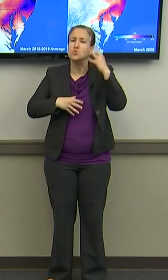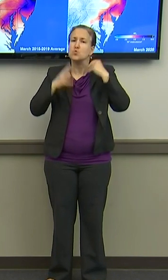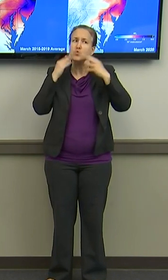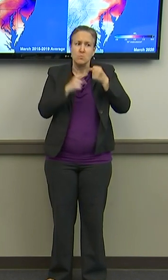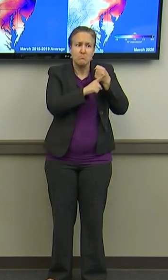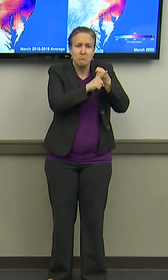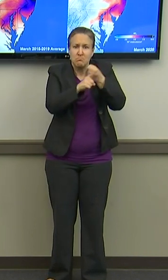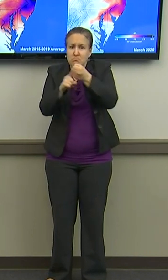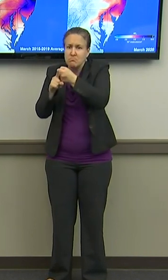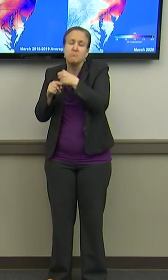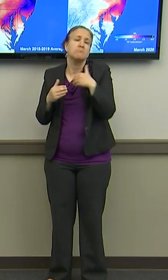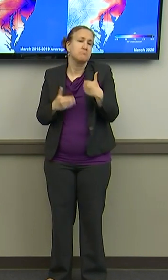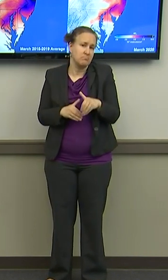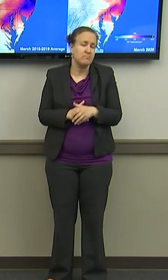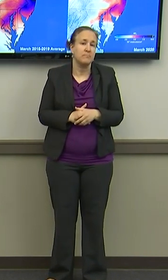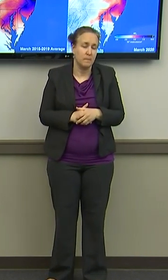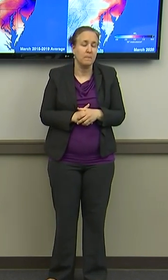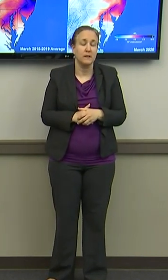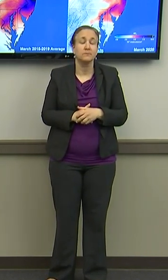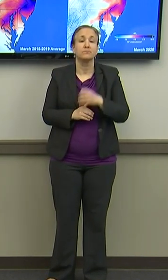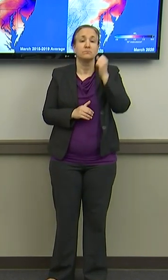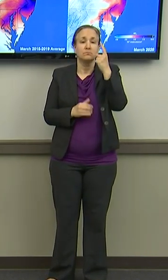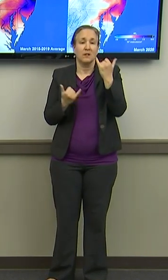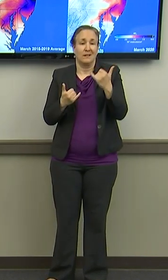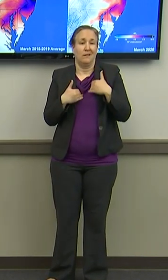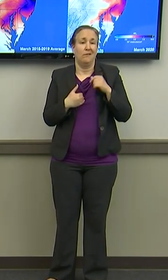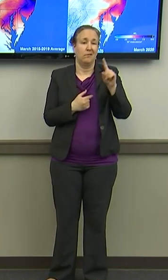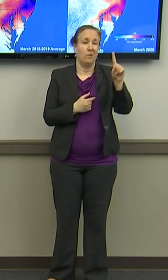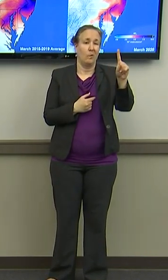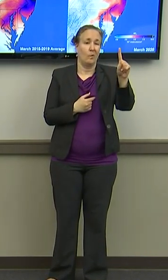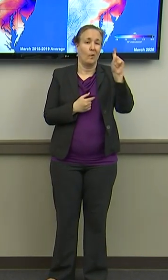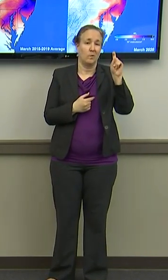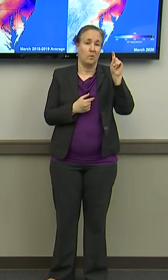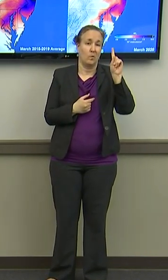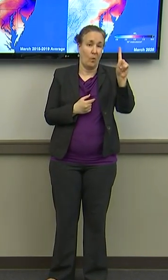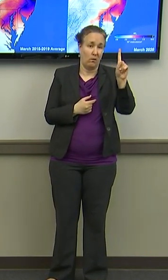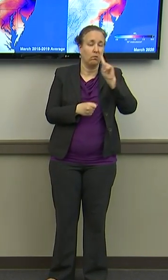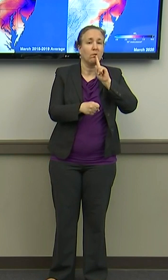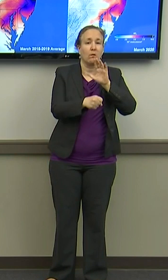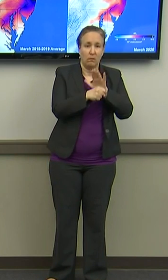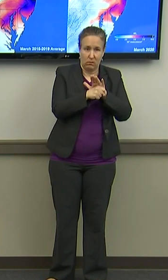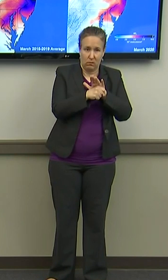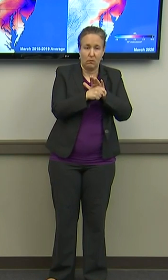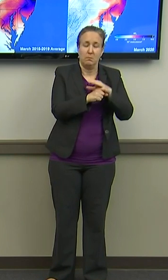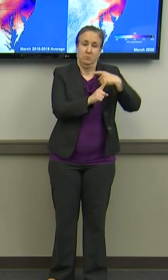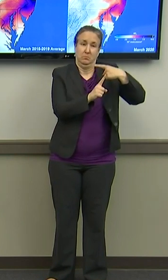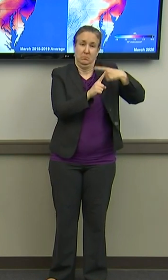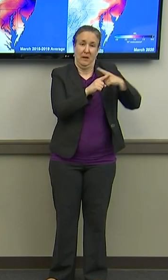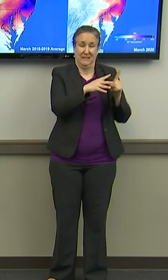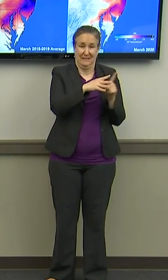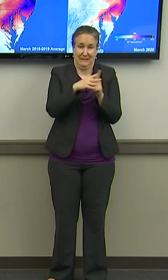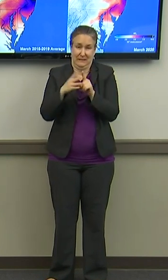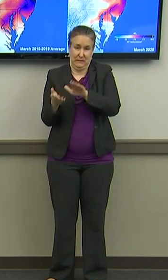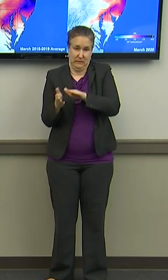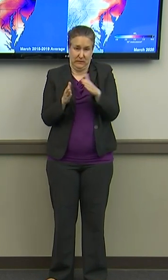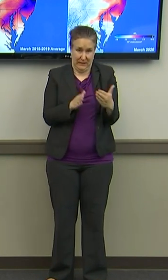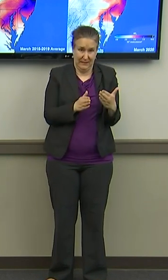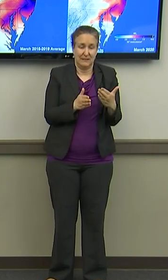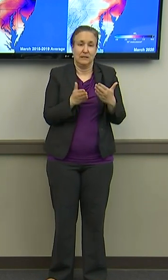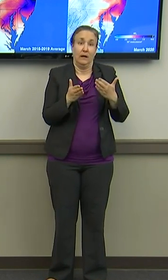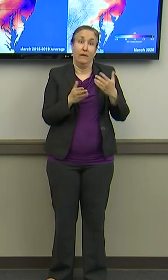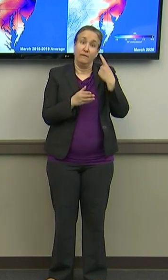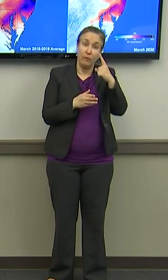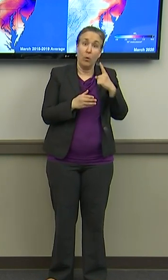experiencing. We now have 101 confirmed positive deaths of Montgomery